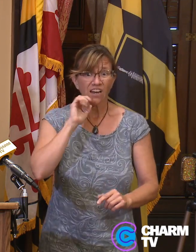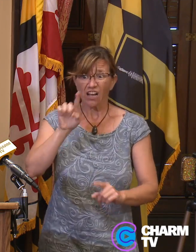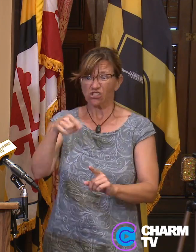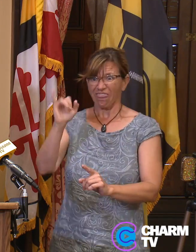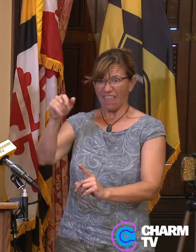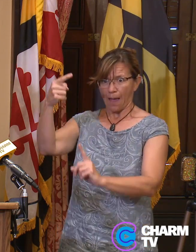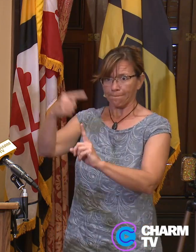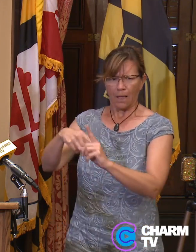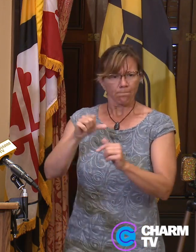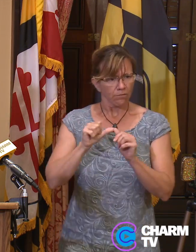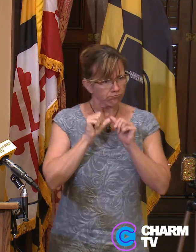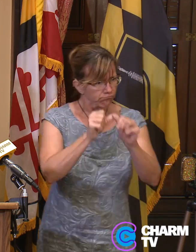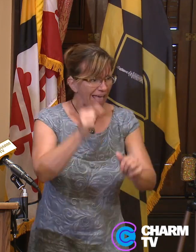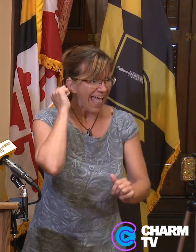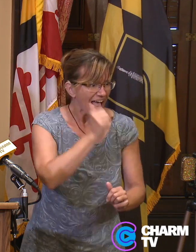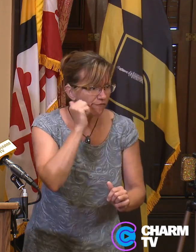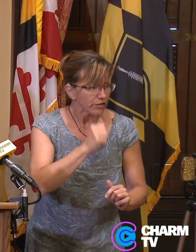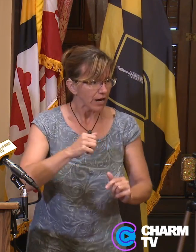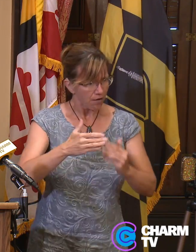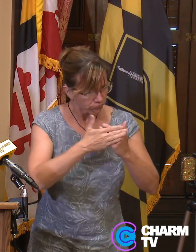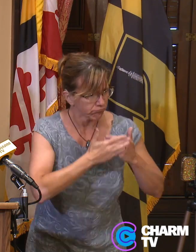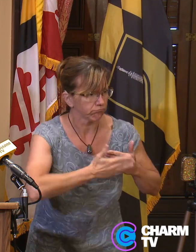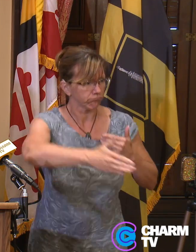will now first sign Bill